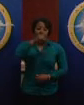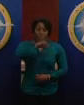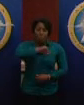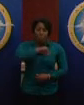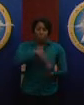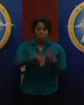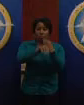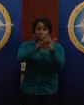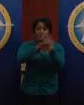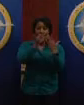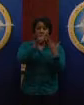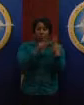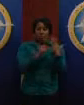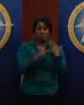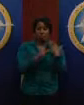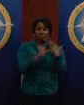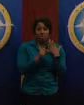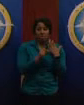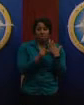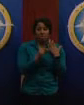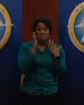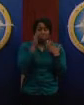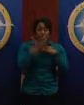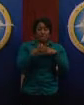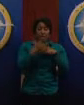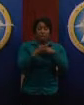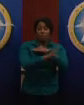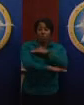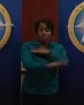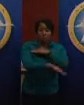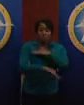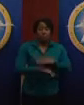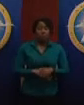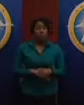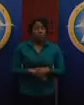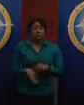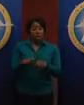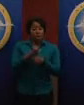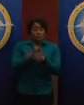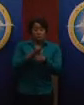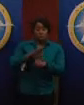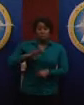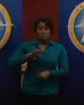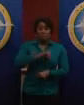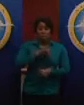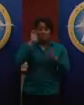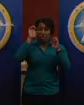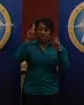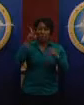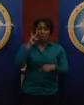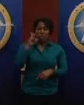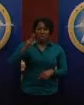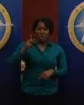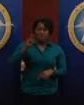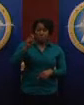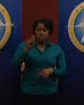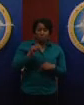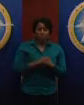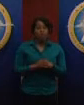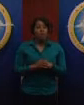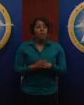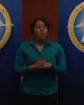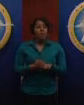as possible in the fall. But those local boards of education, you see the third point, working with